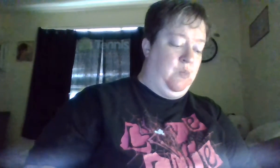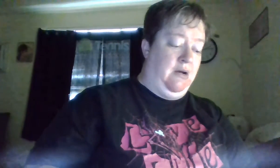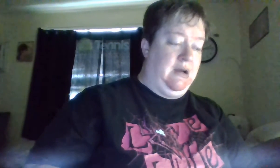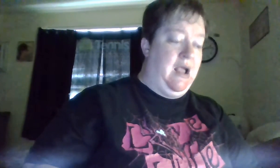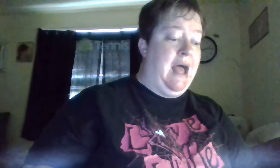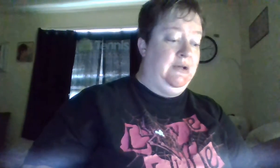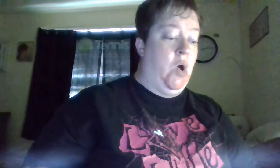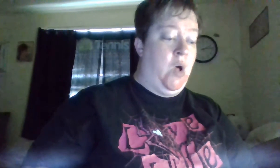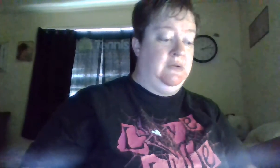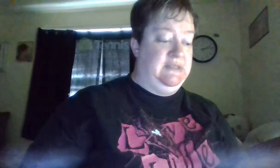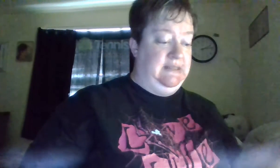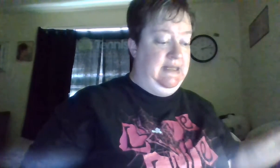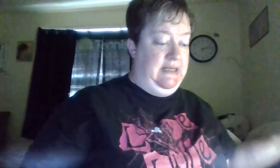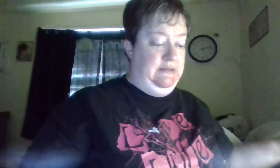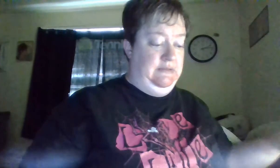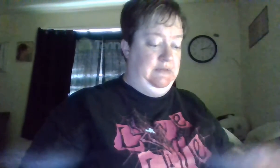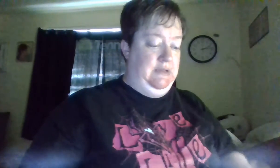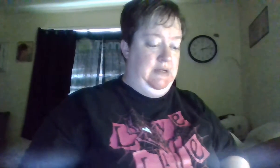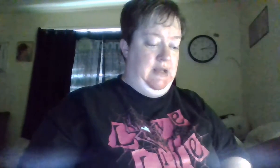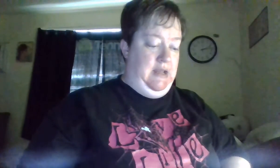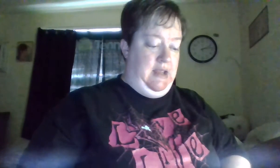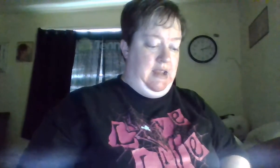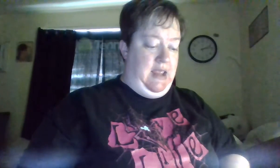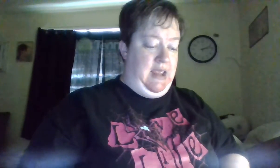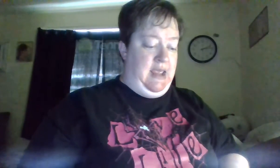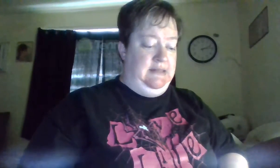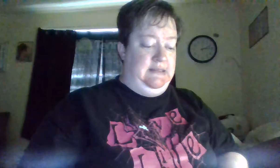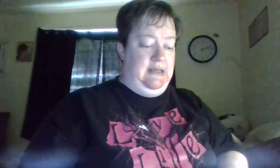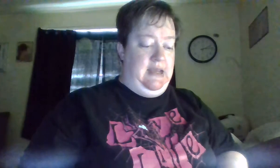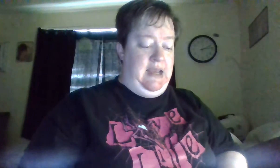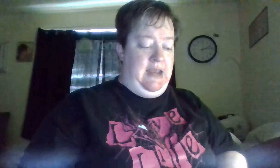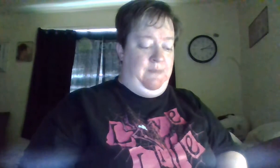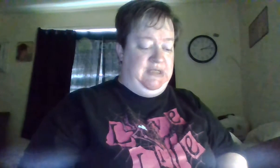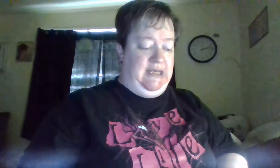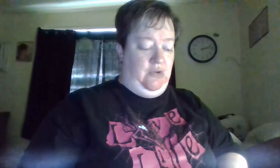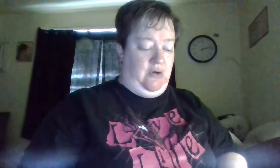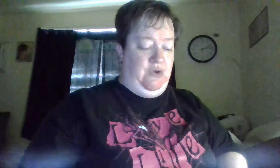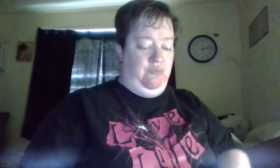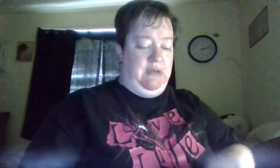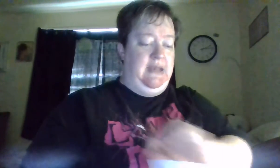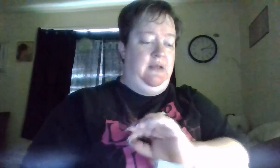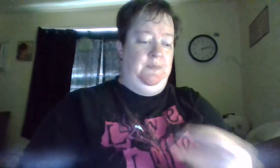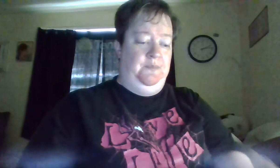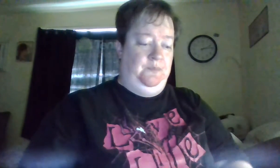where God calls Gideon. And in particular,